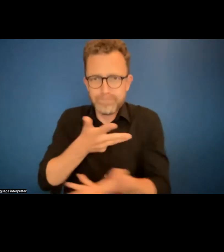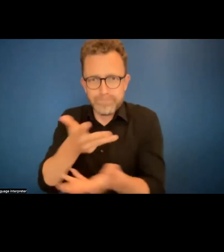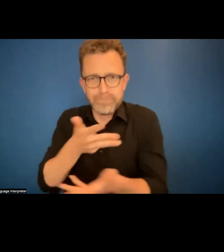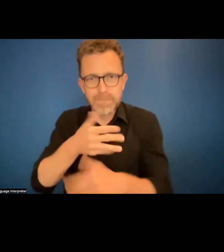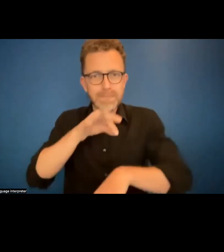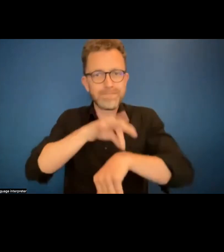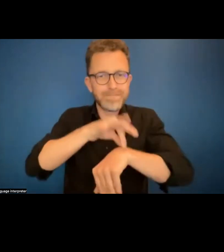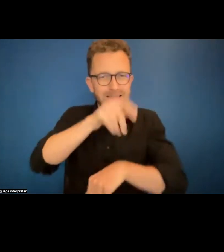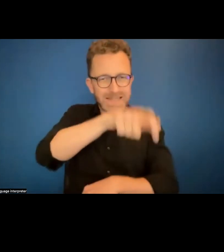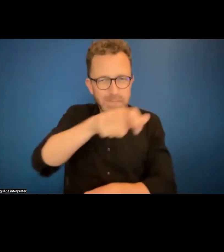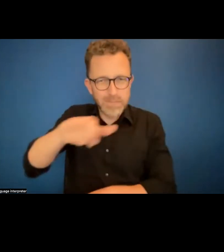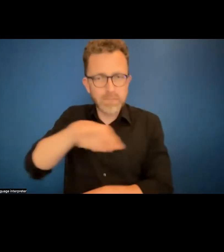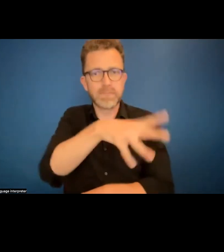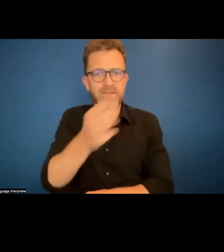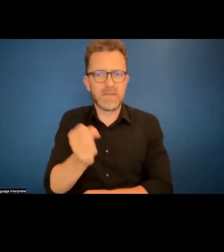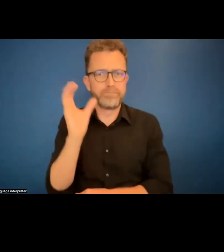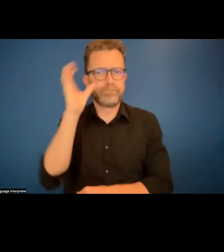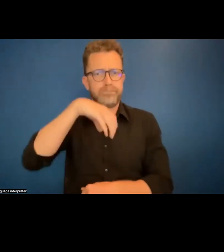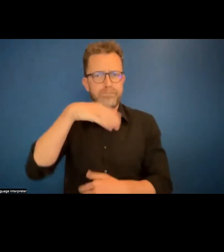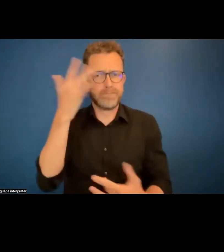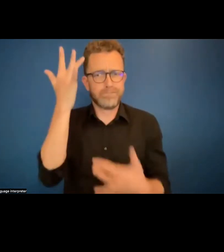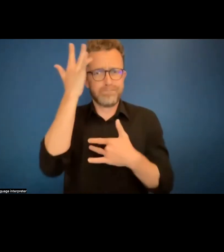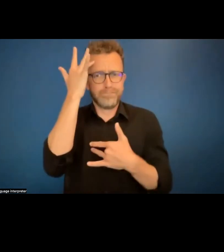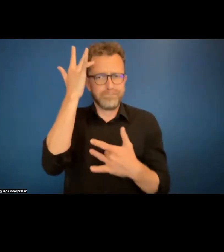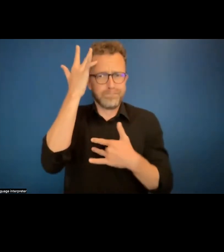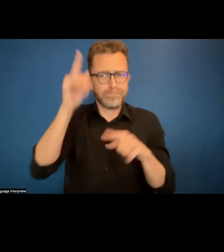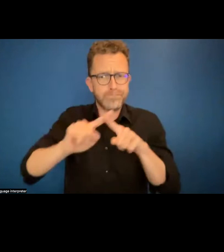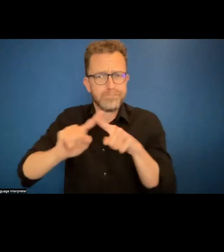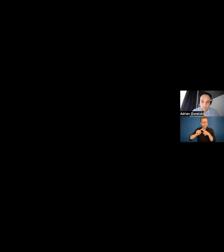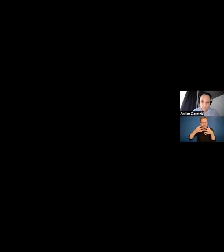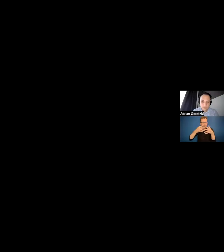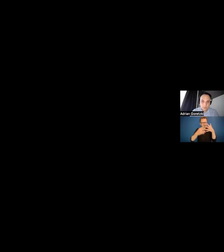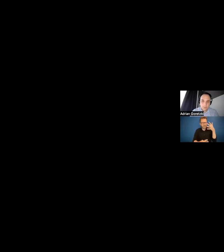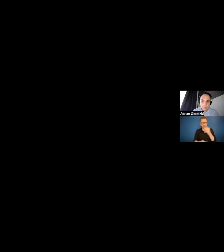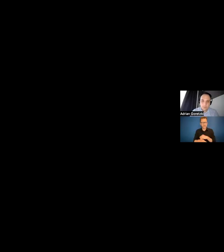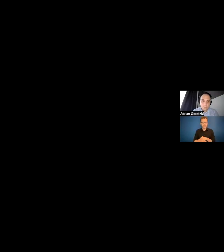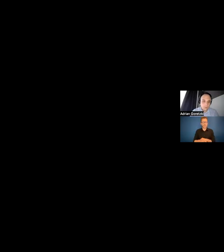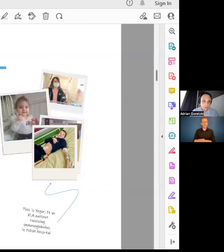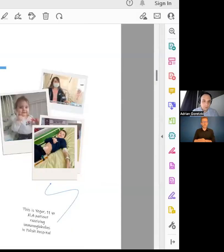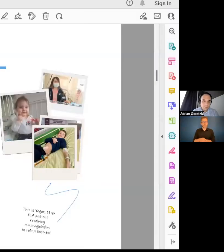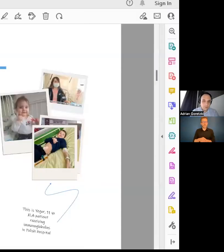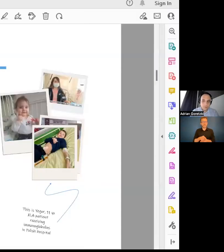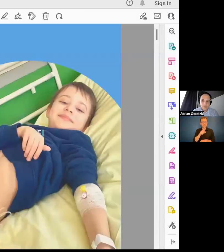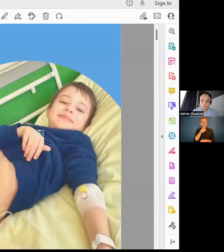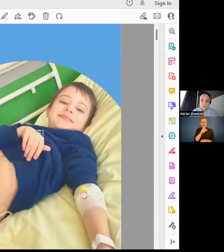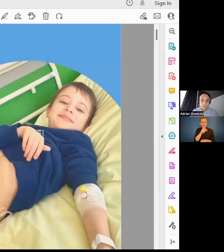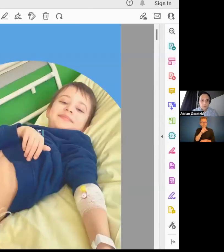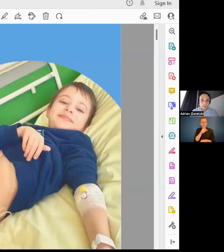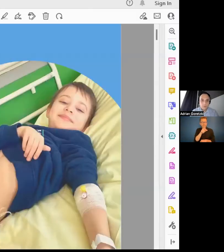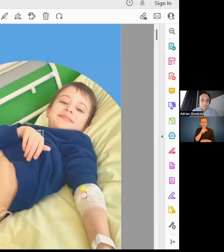share my screen to show you presentation a little bit, at least to depict